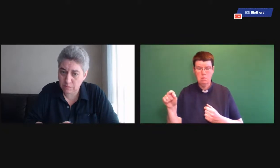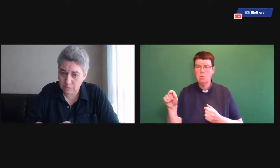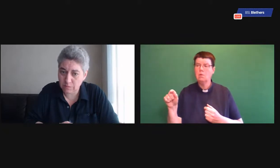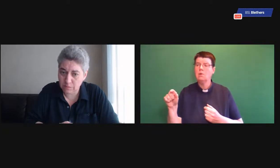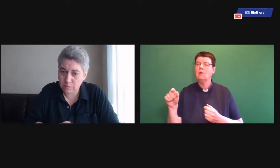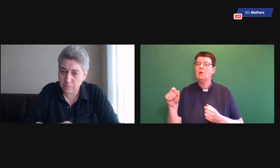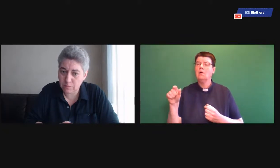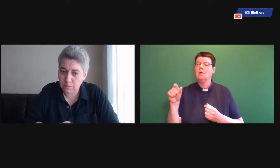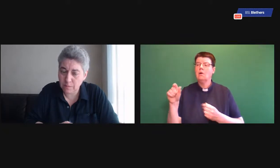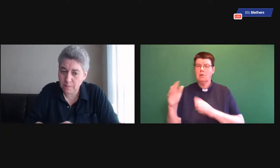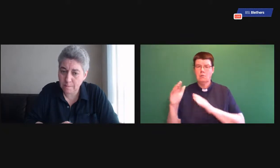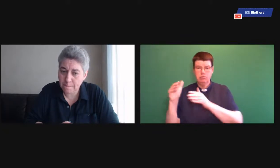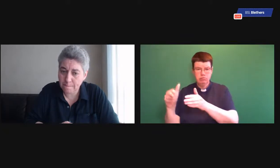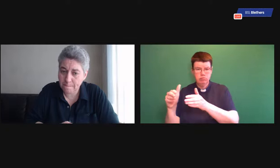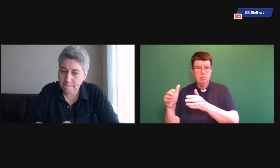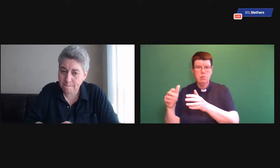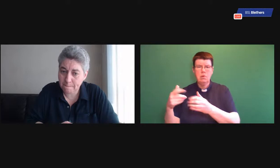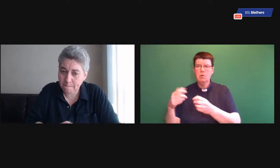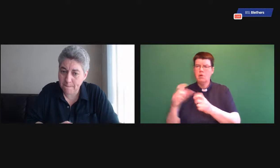one person,